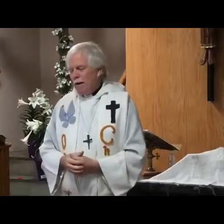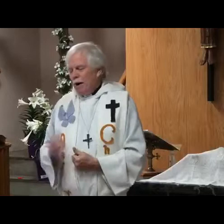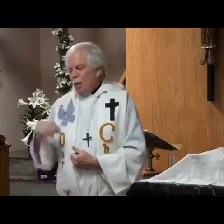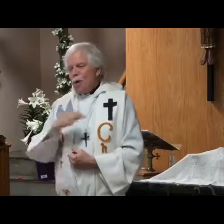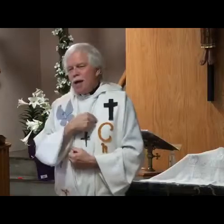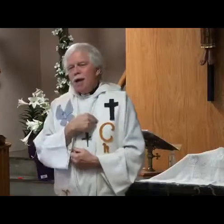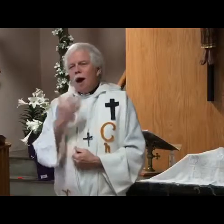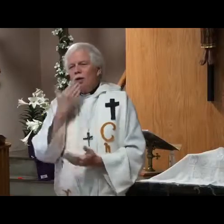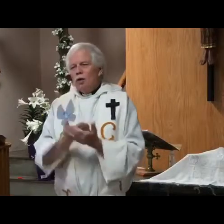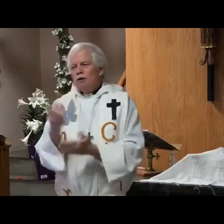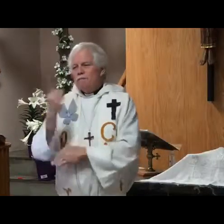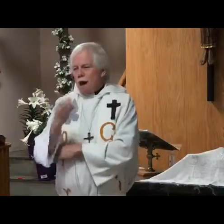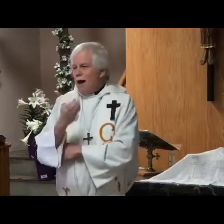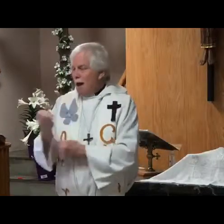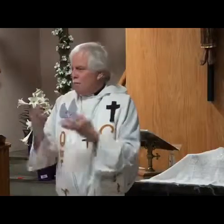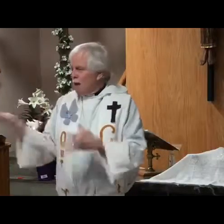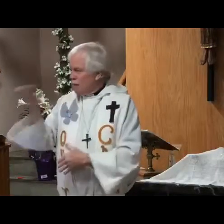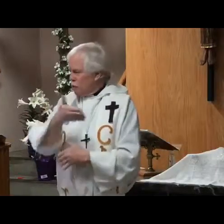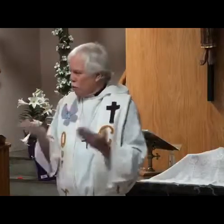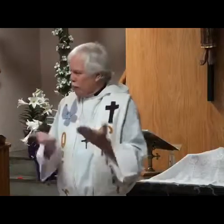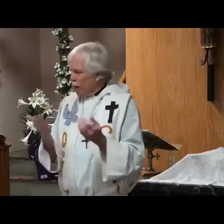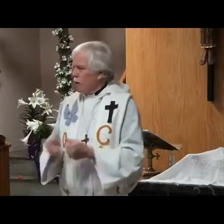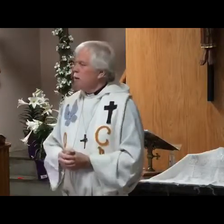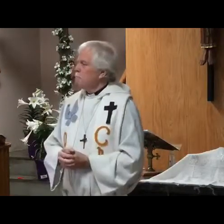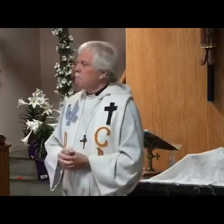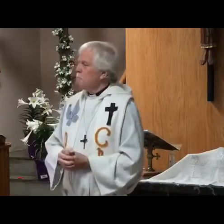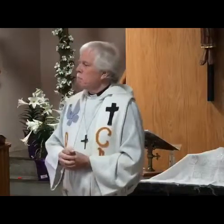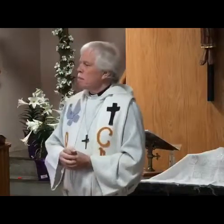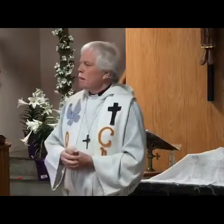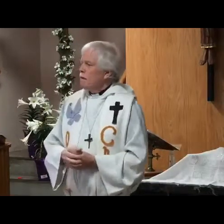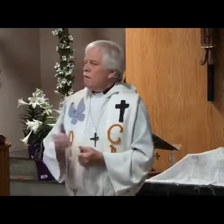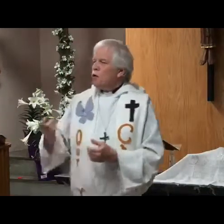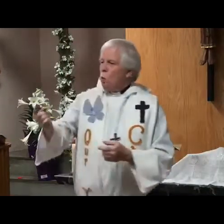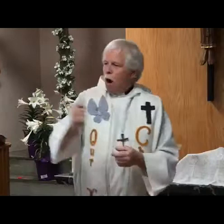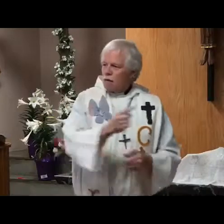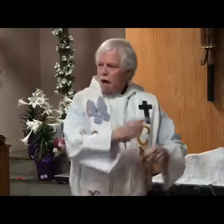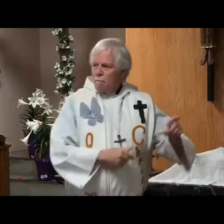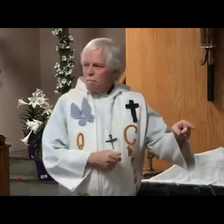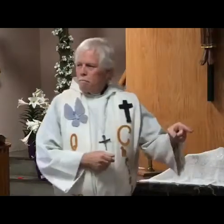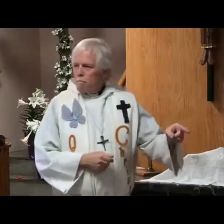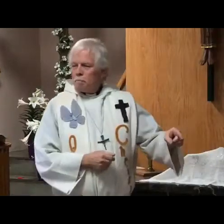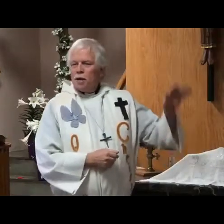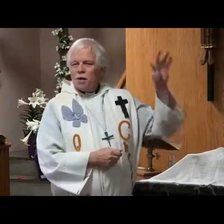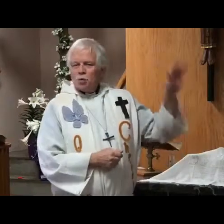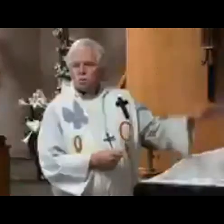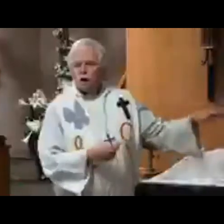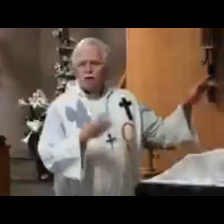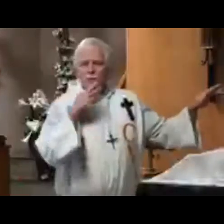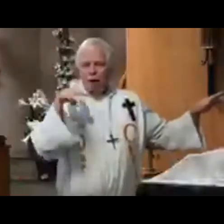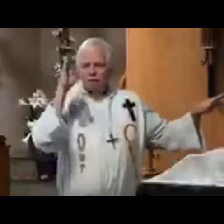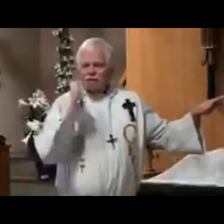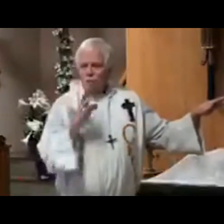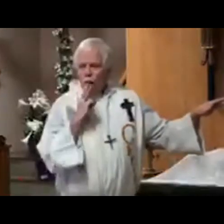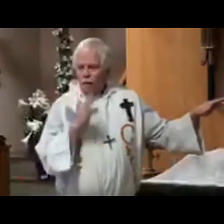hope. We, on Good Friday, many of you were here. You walked up. You